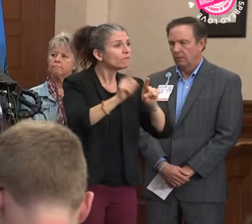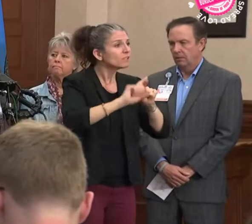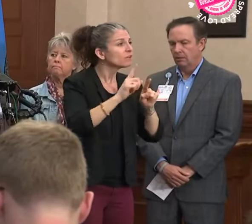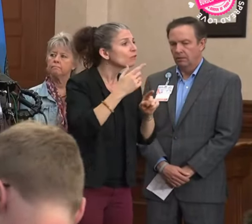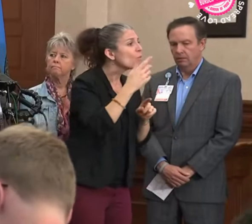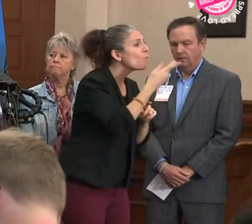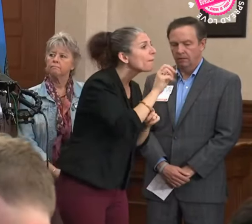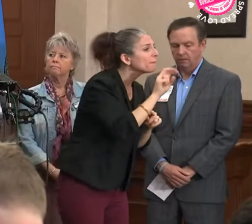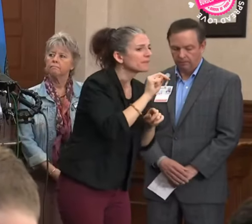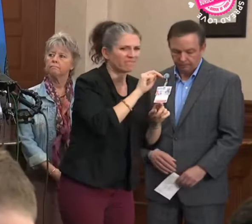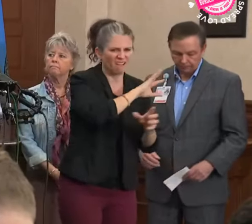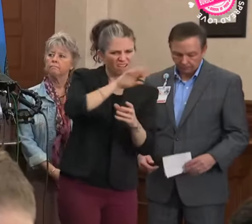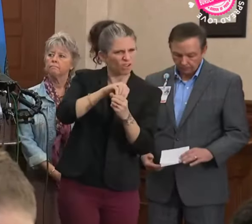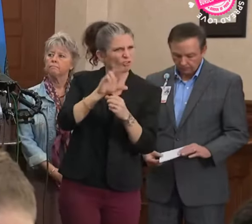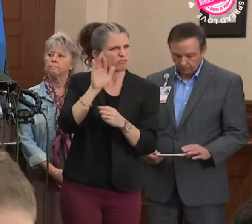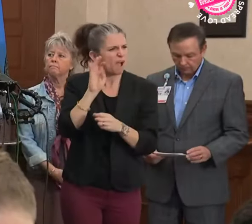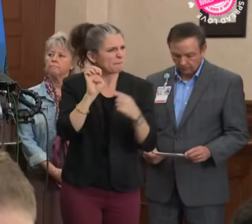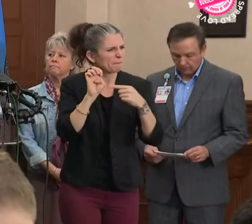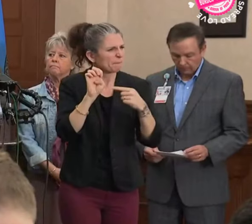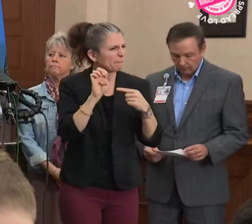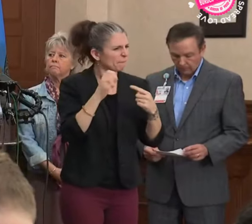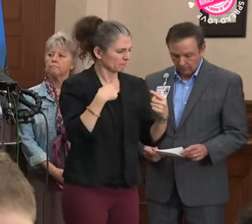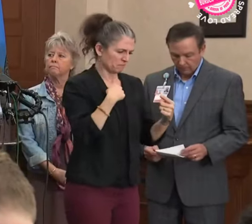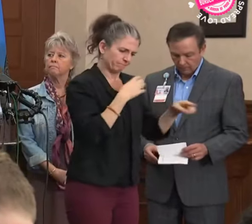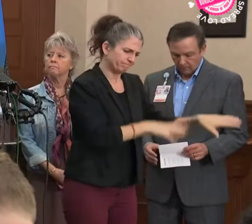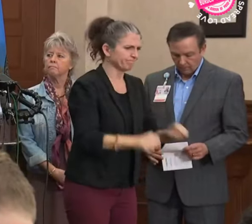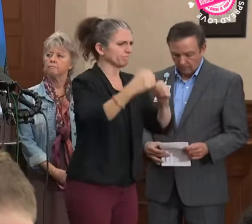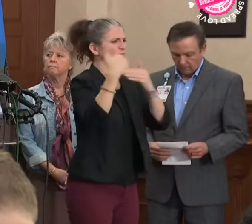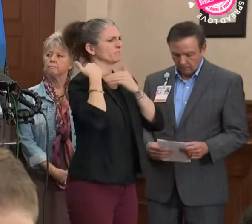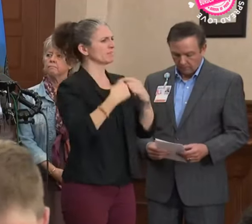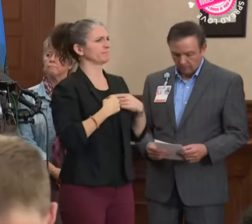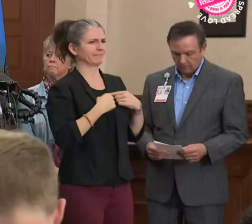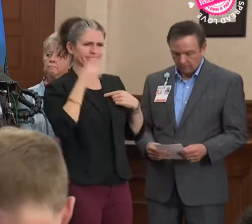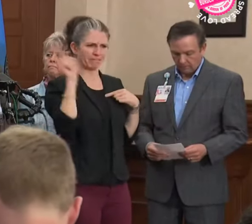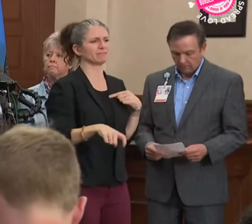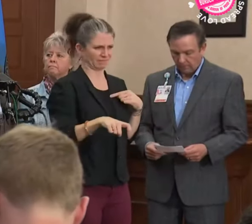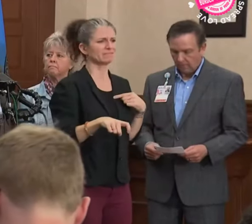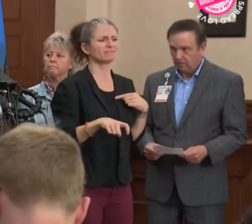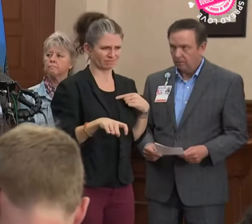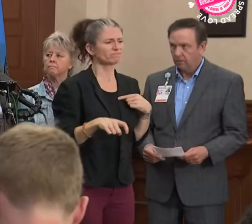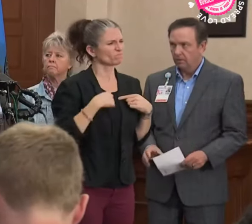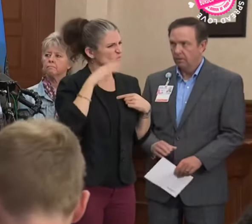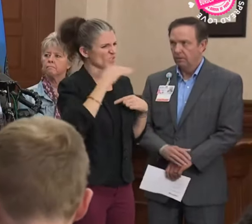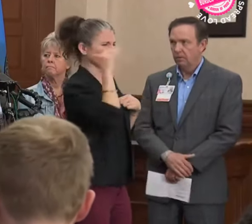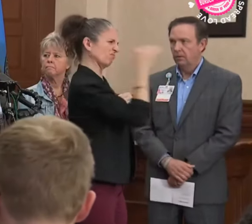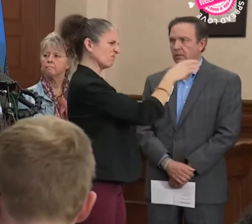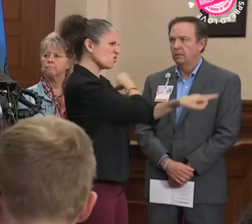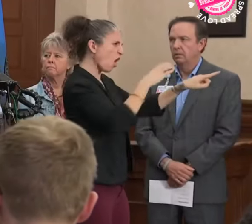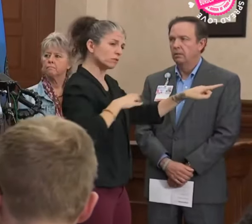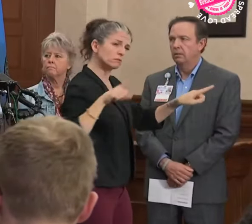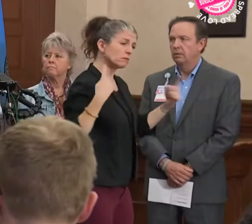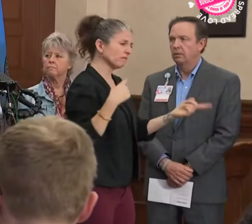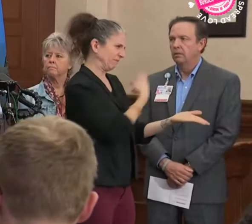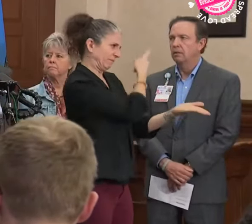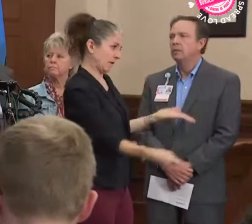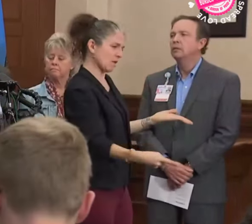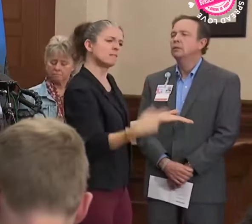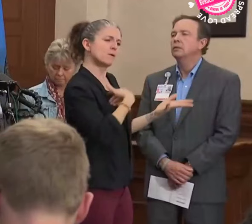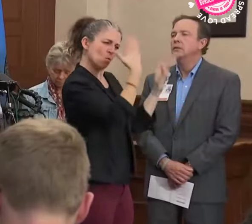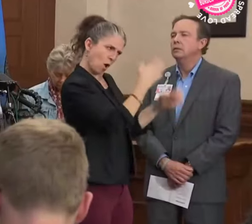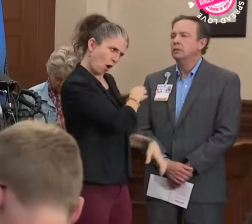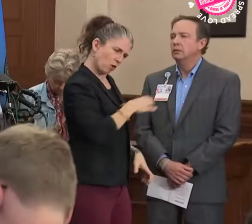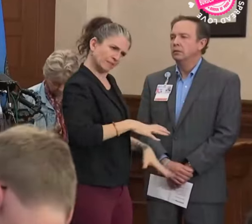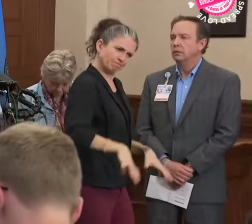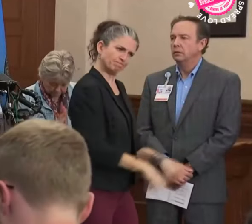this failure, which is why I now call on the United States Congress to ban assault rifles like the one used by the sick perpetrator of this mass